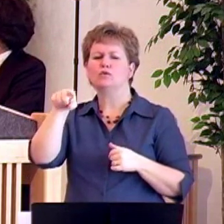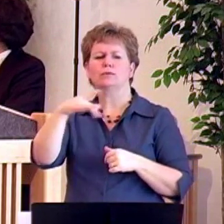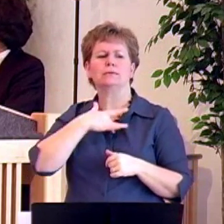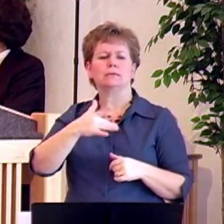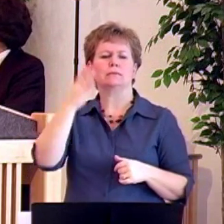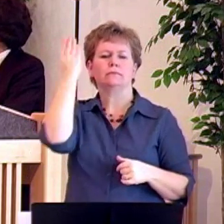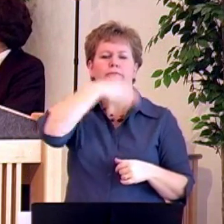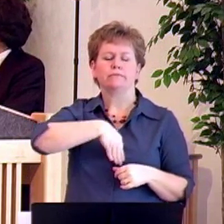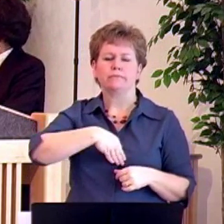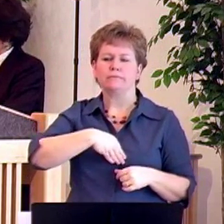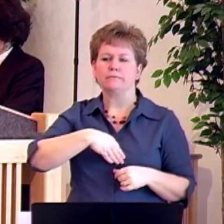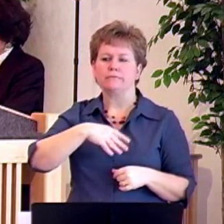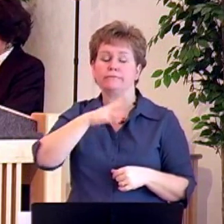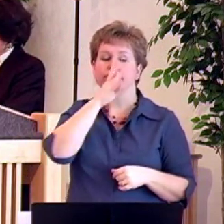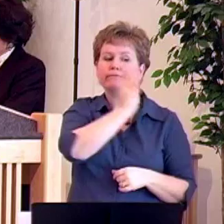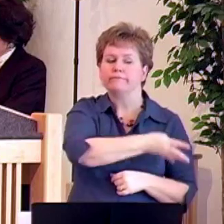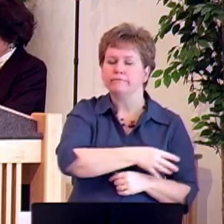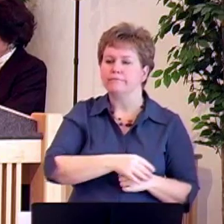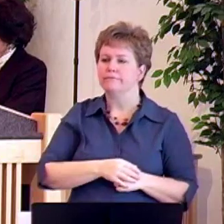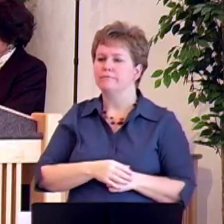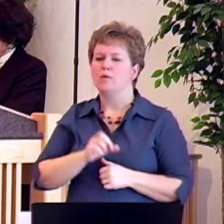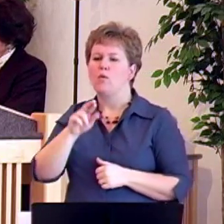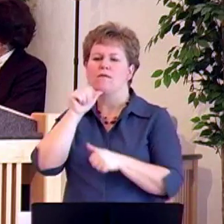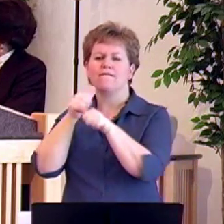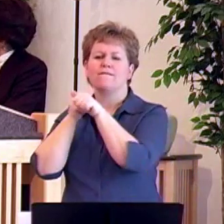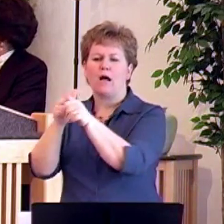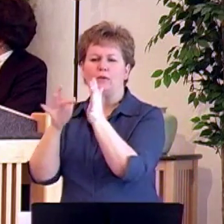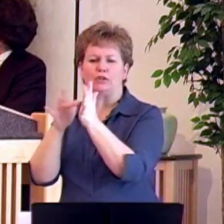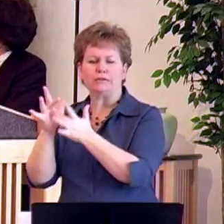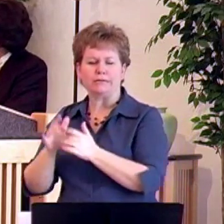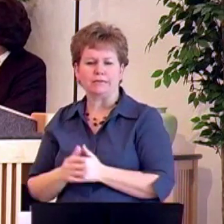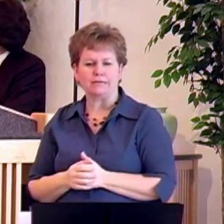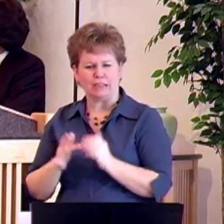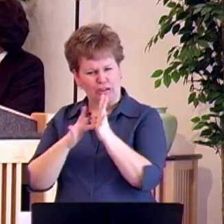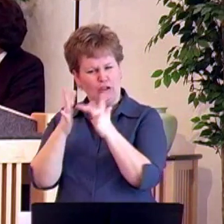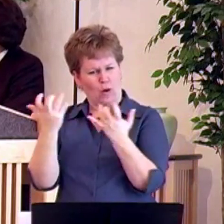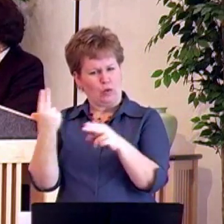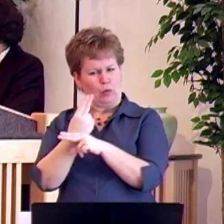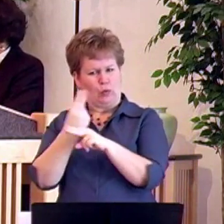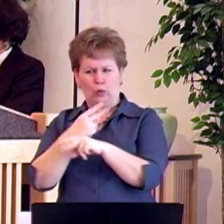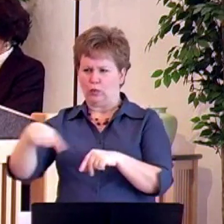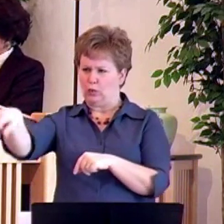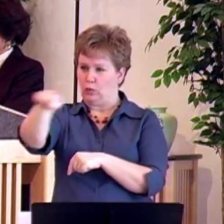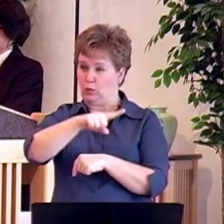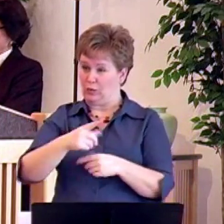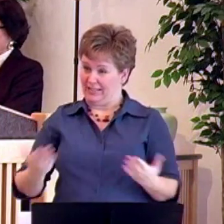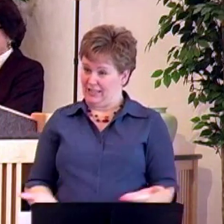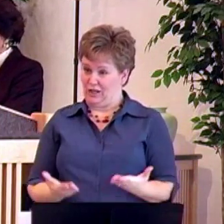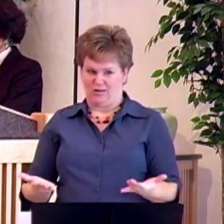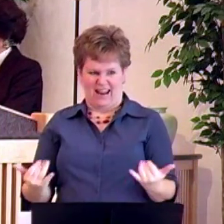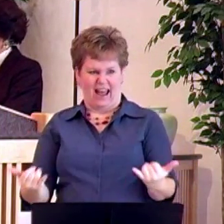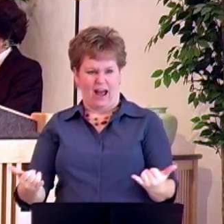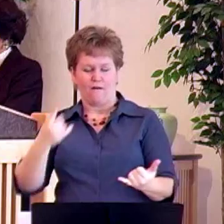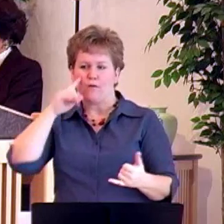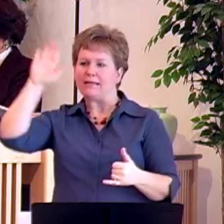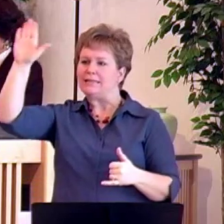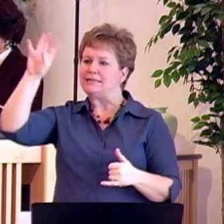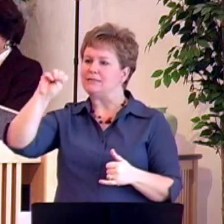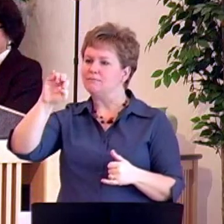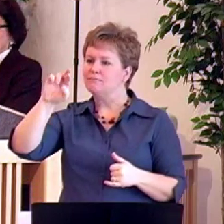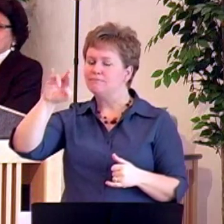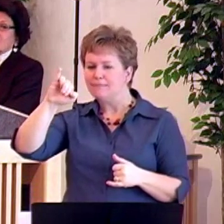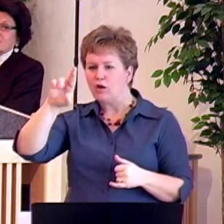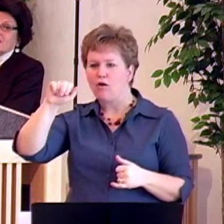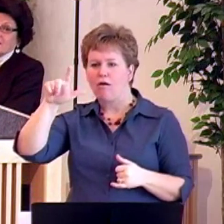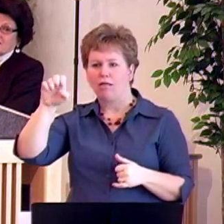by not listening or not following Jesus? He wants to use us here and now for his miracles.